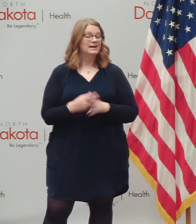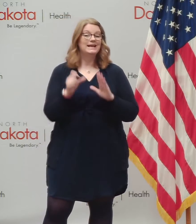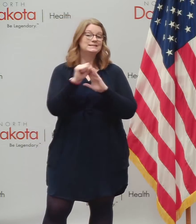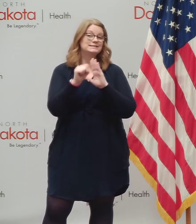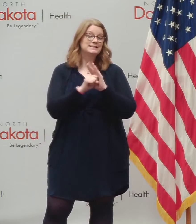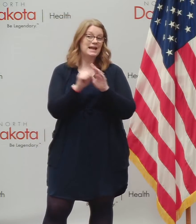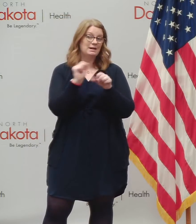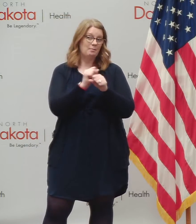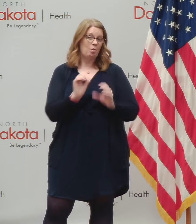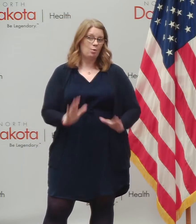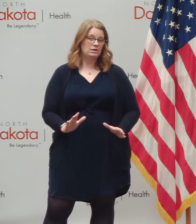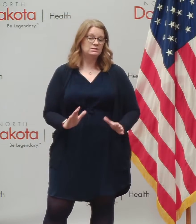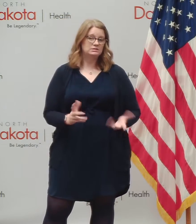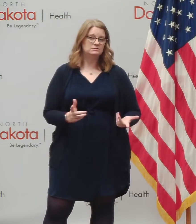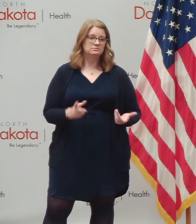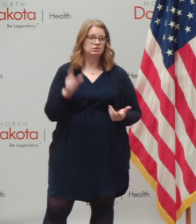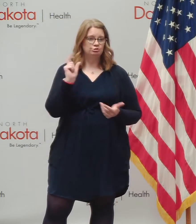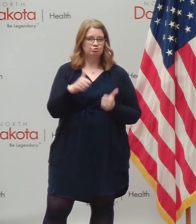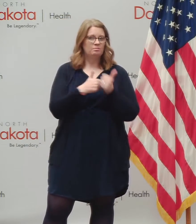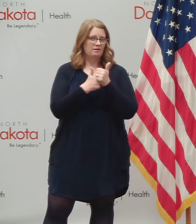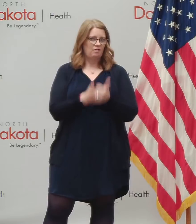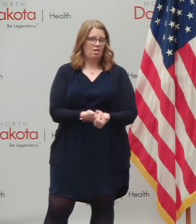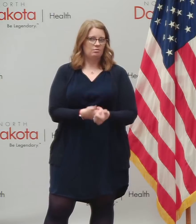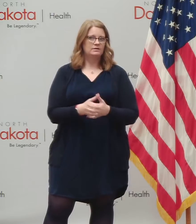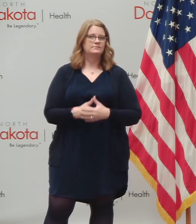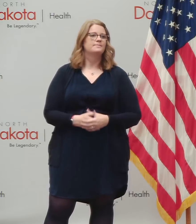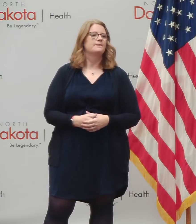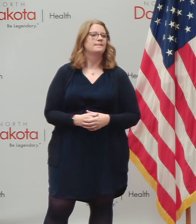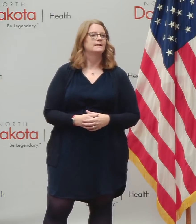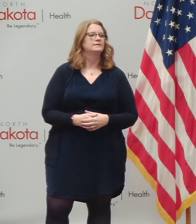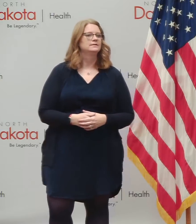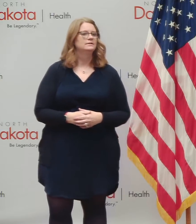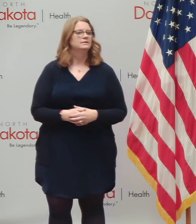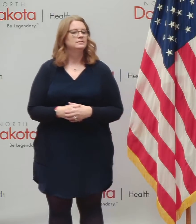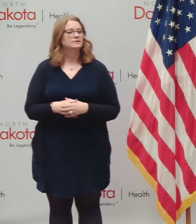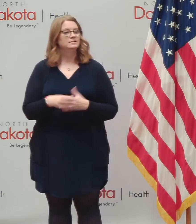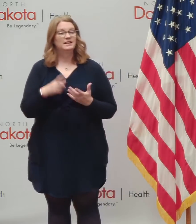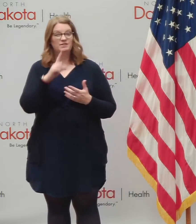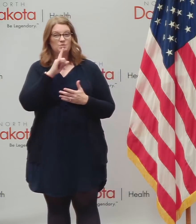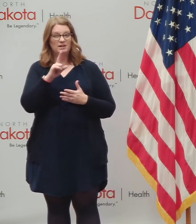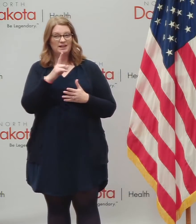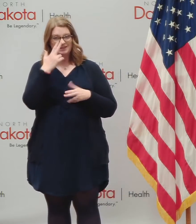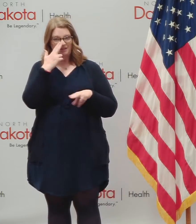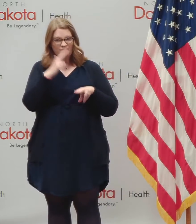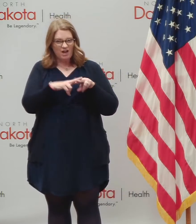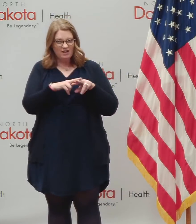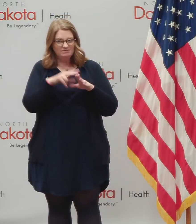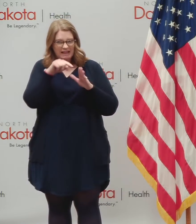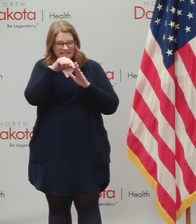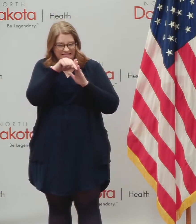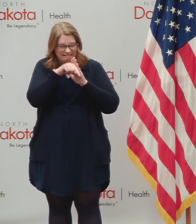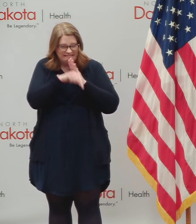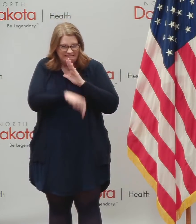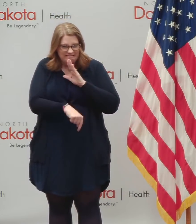citizens of those cities should be following that. If you really want to get into the fun weeds of the thing,